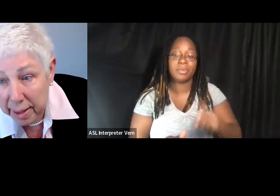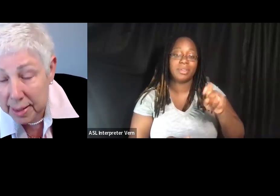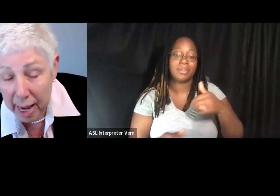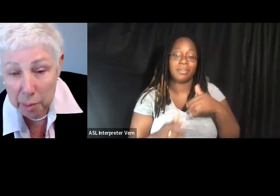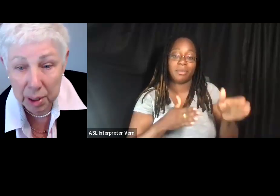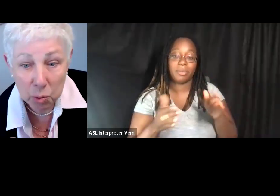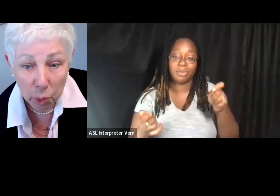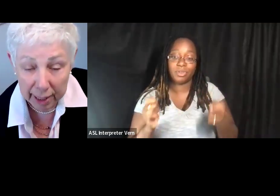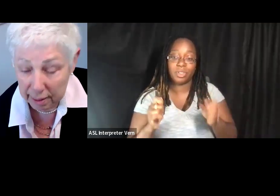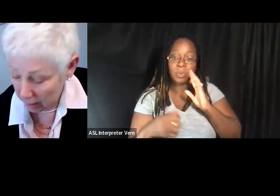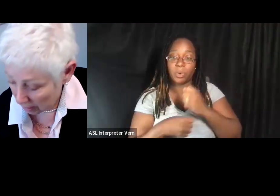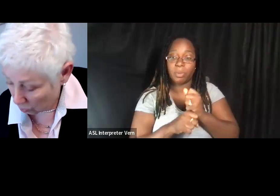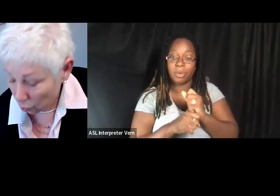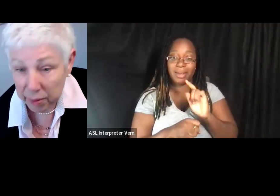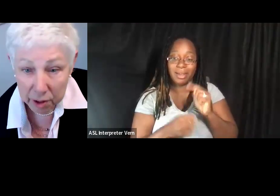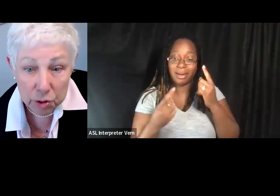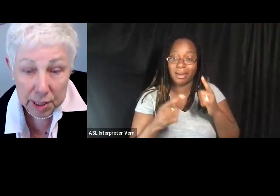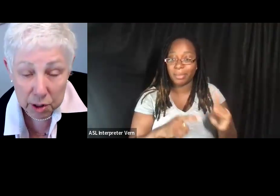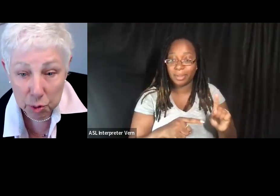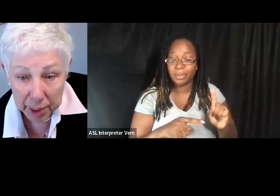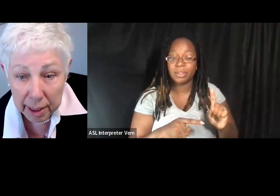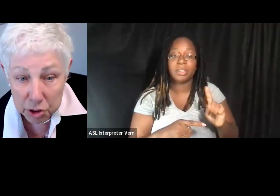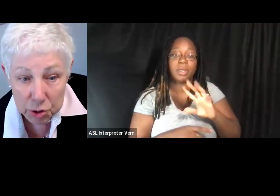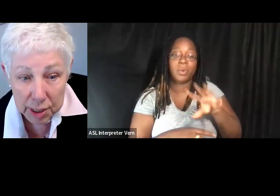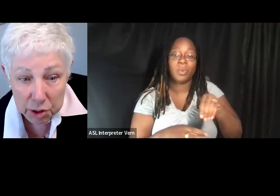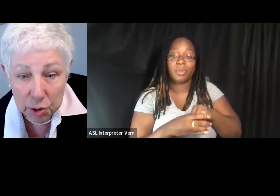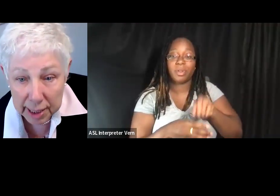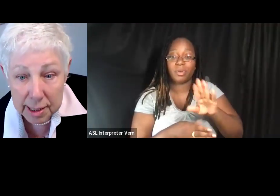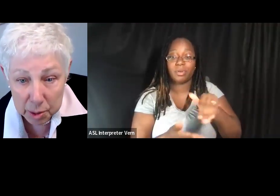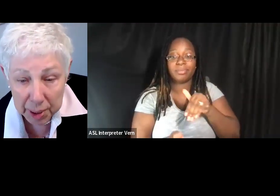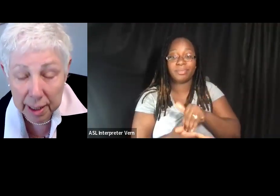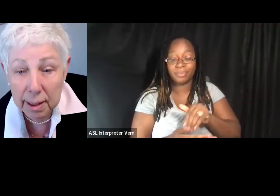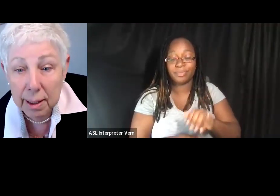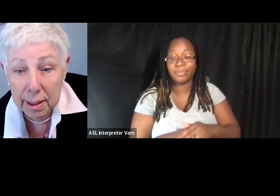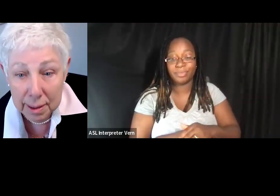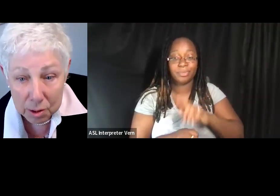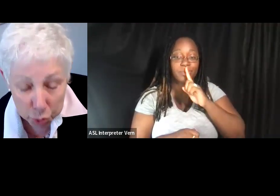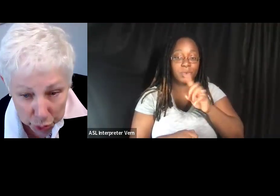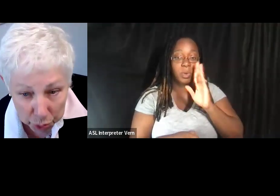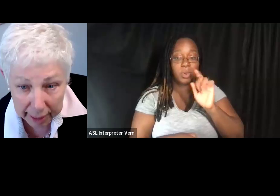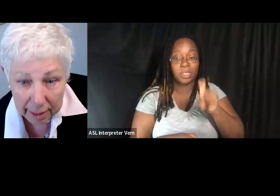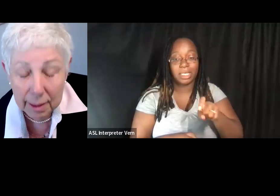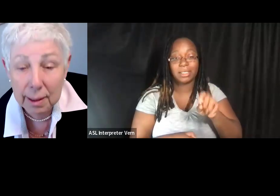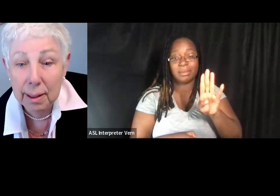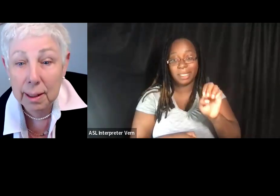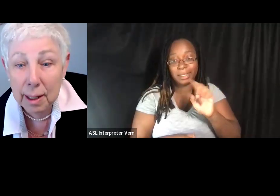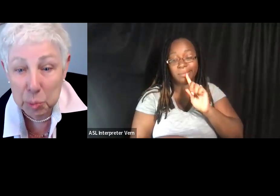will make this happen and when within your center, because your center needs to be